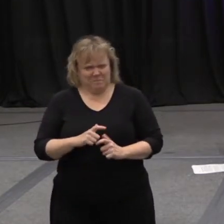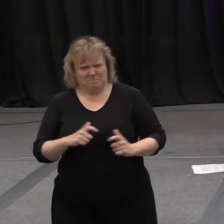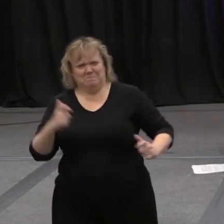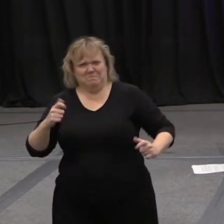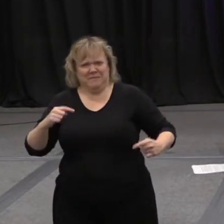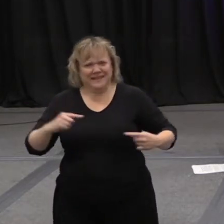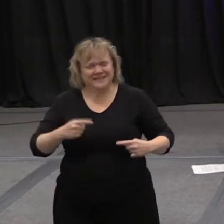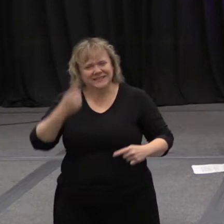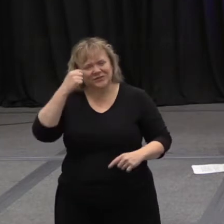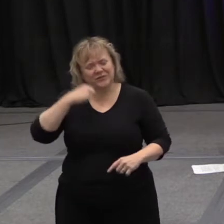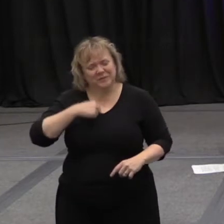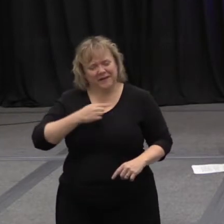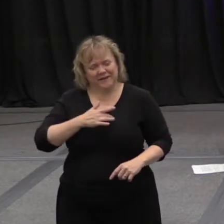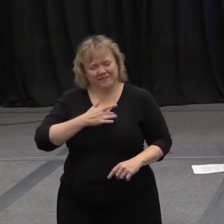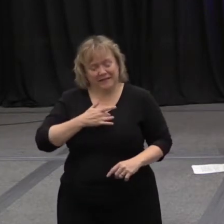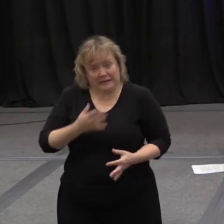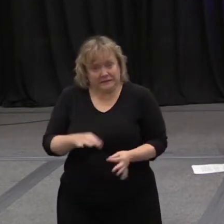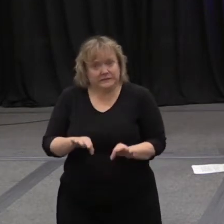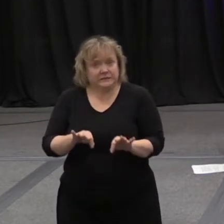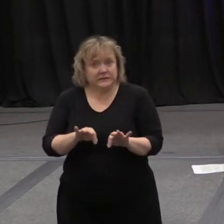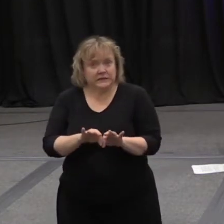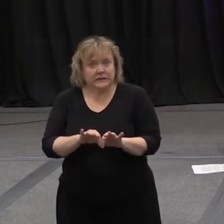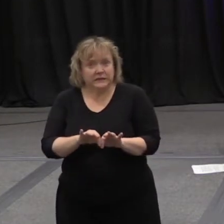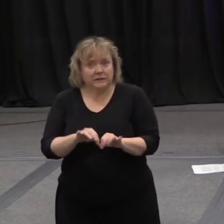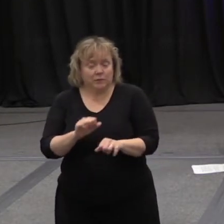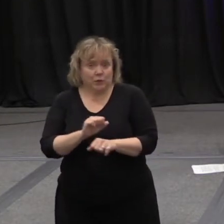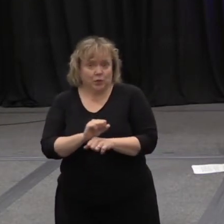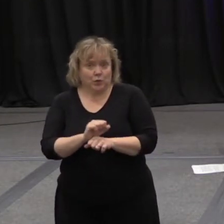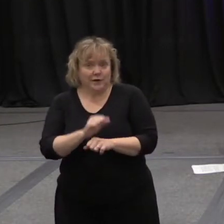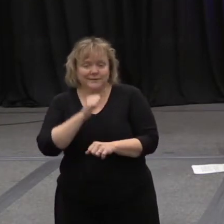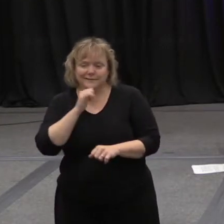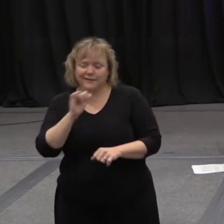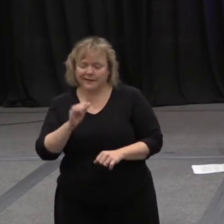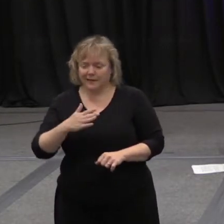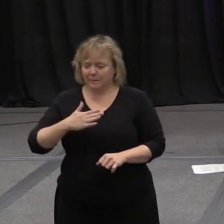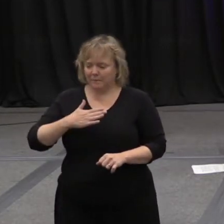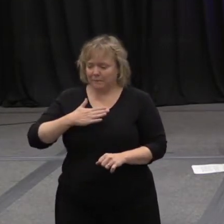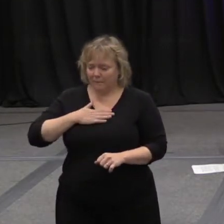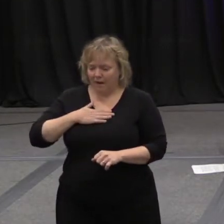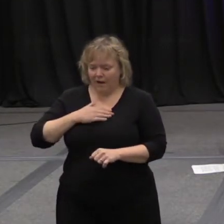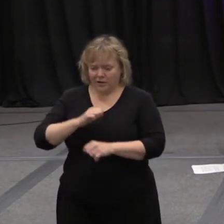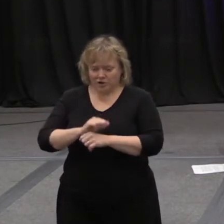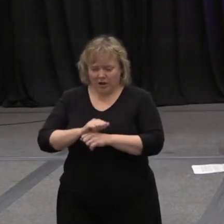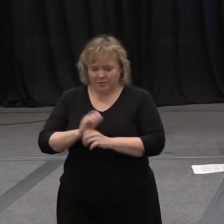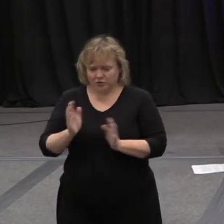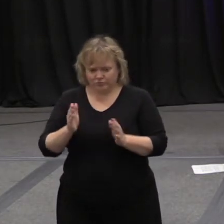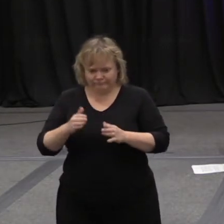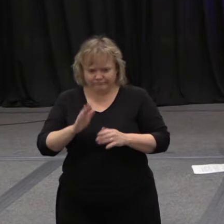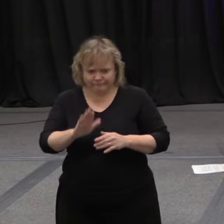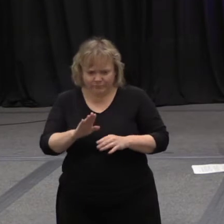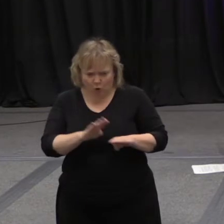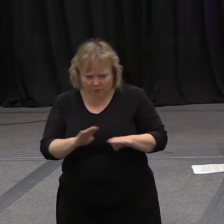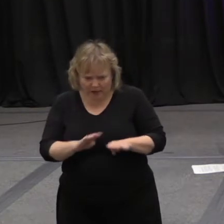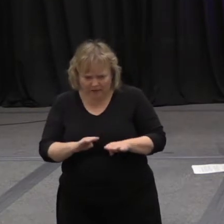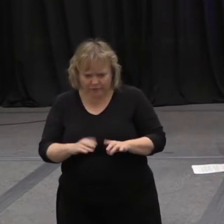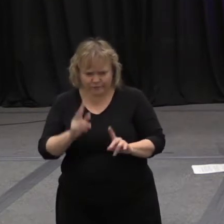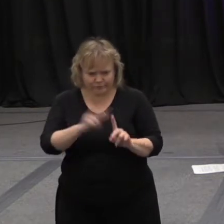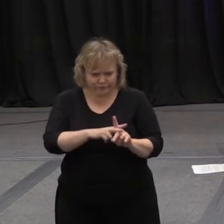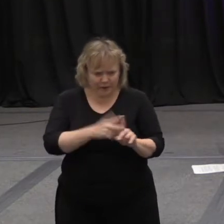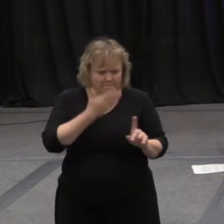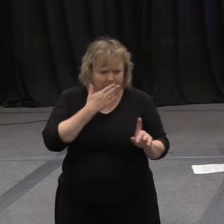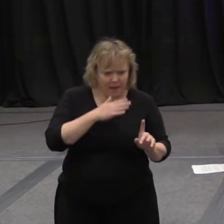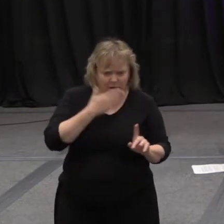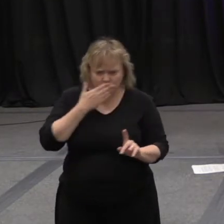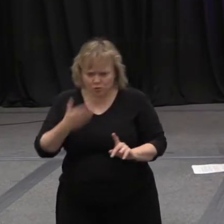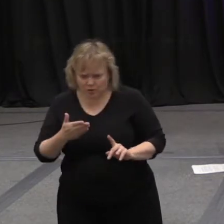for me, it's not about assigning values to people's behaviors, but it's about helping them identify